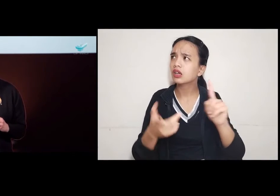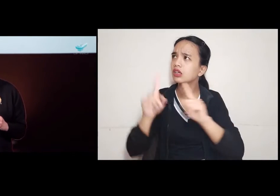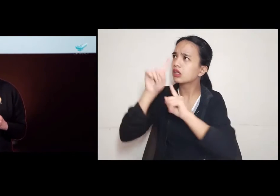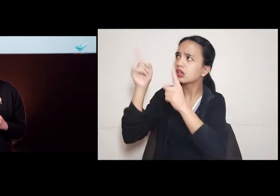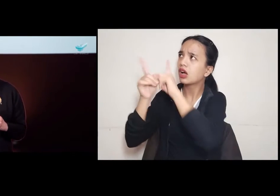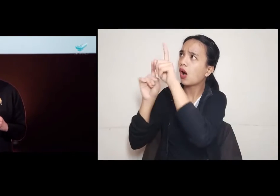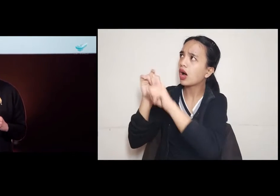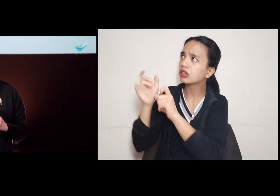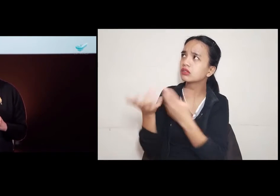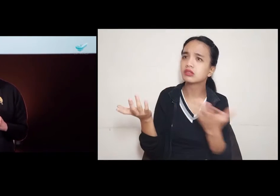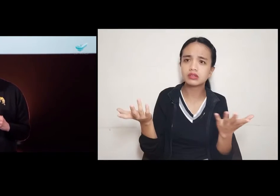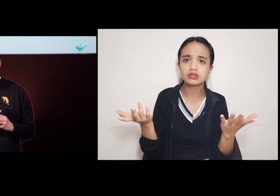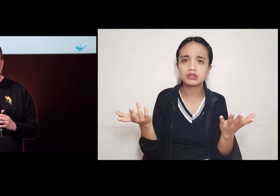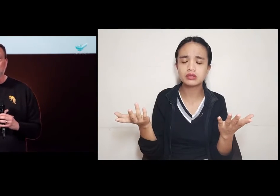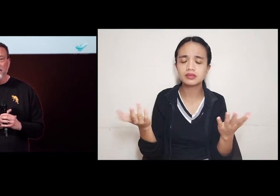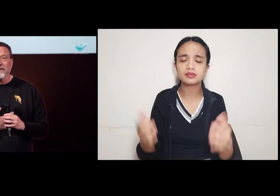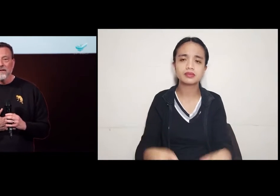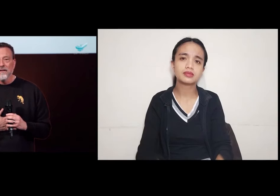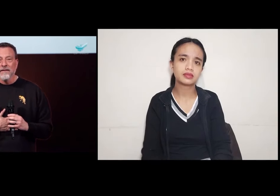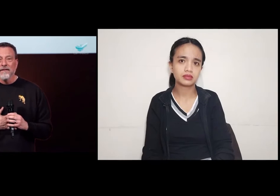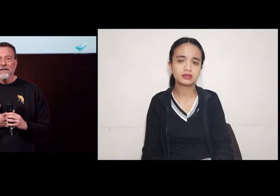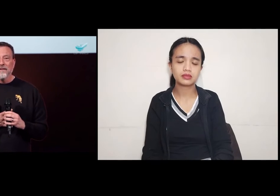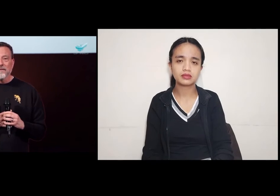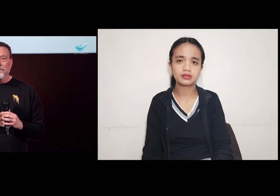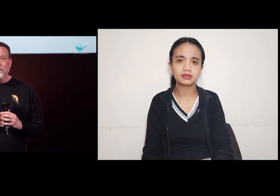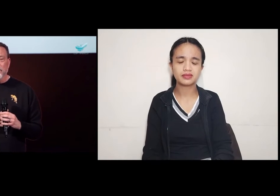ask deep, meaningful questions.